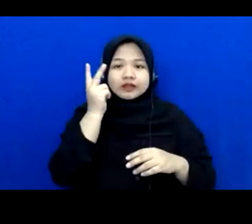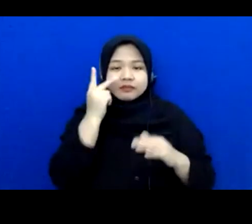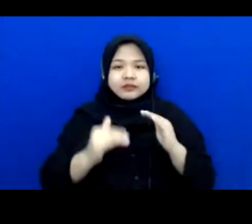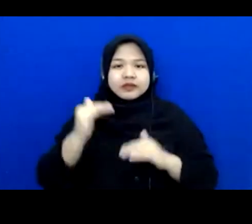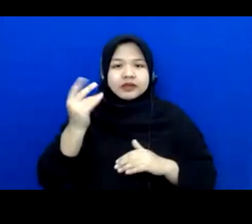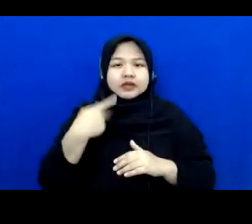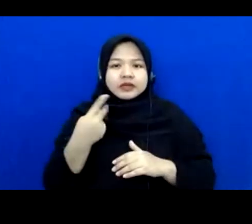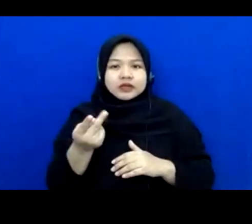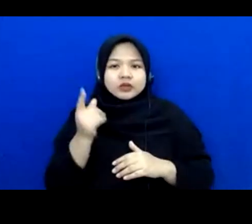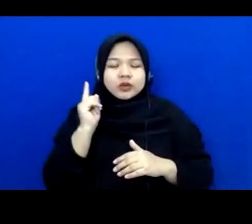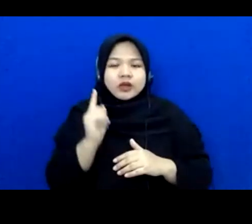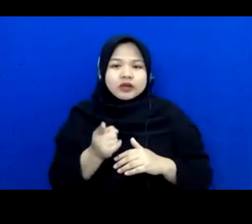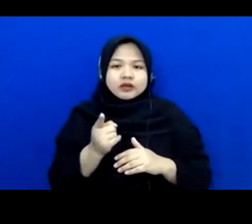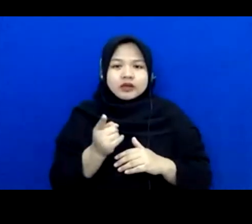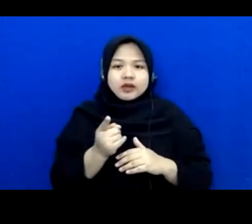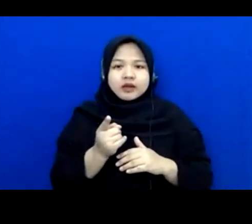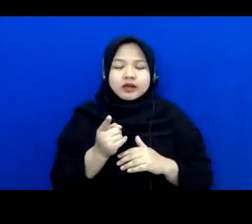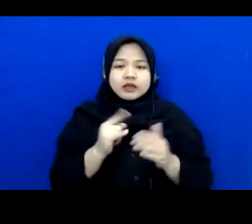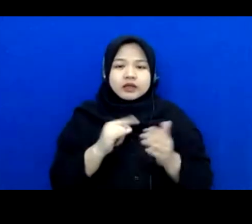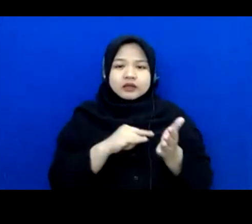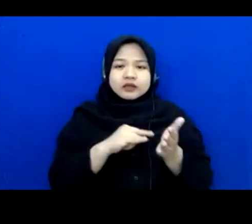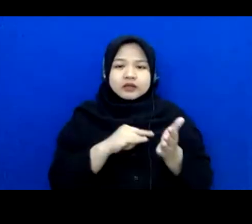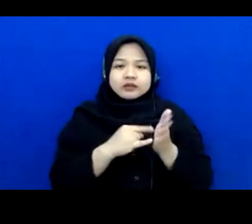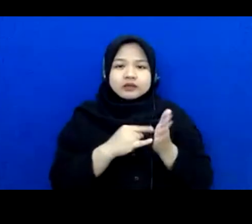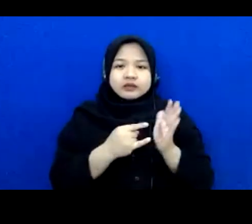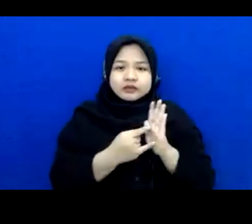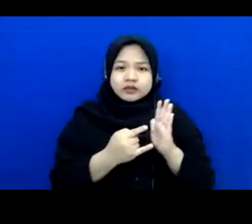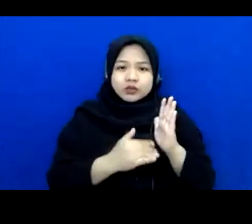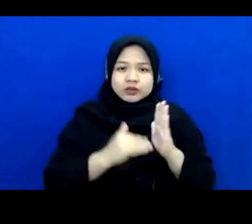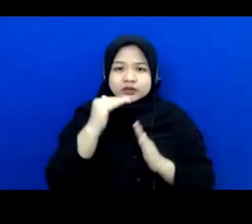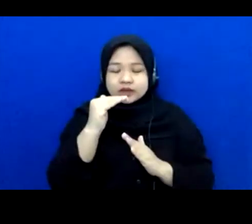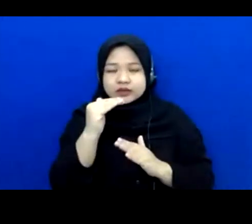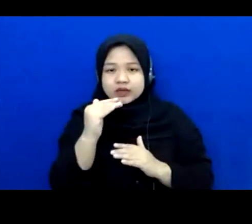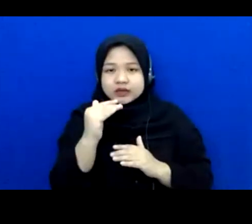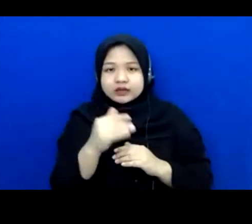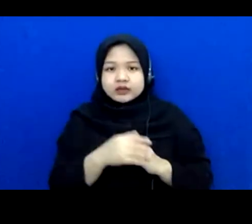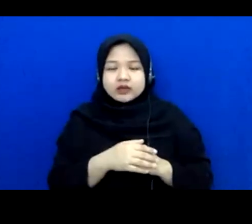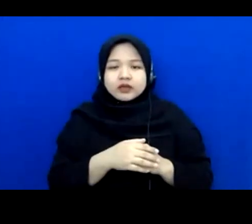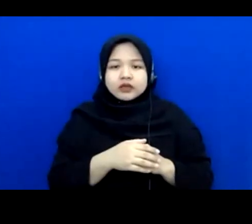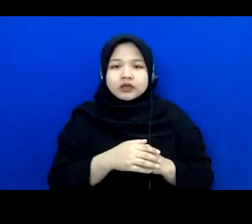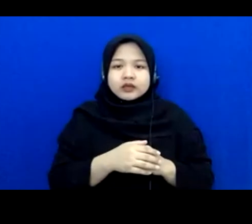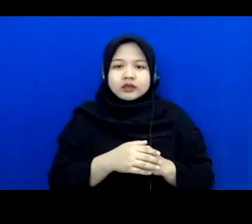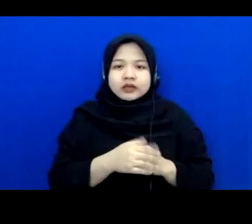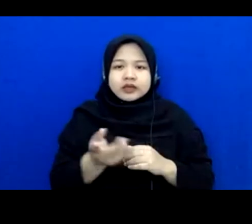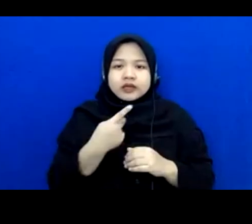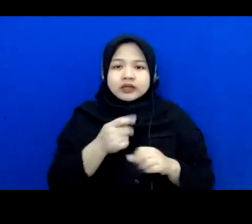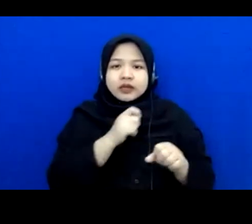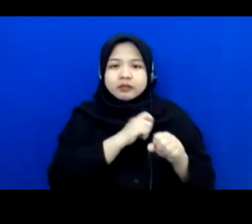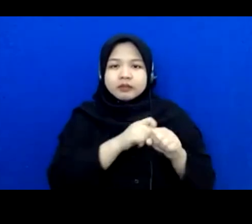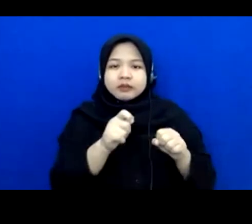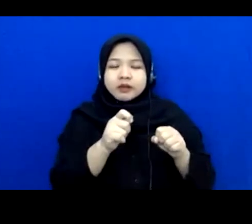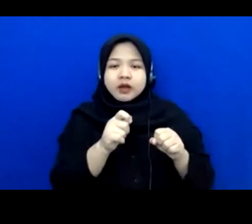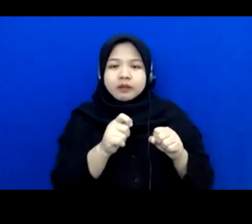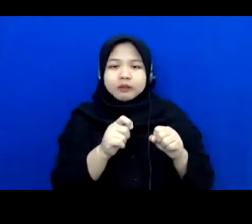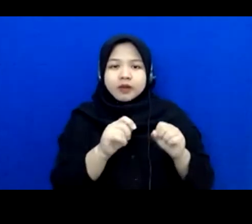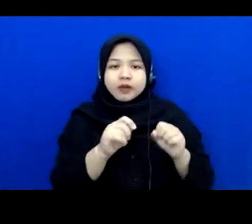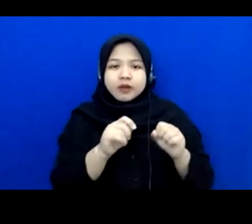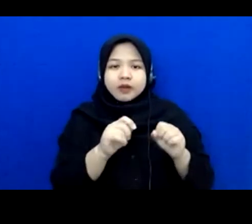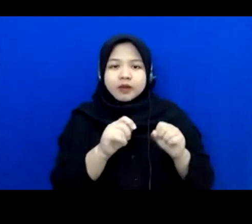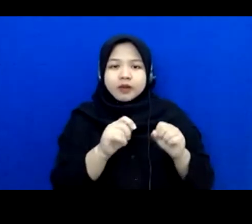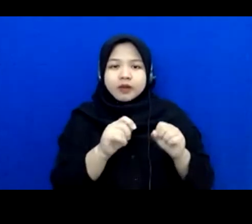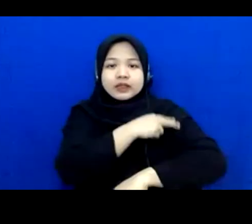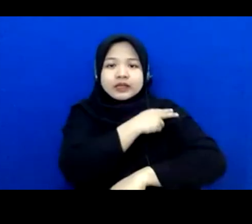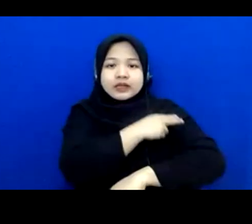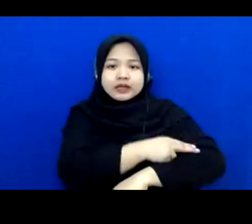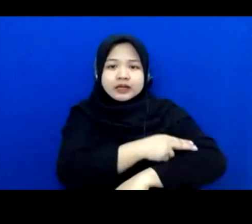the WHO benchmark as well. So we've set up some solid clinical protocols, and we have a really